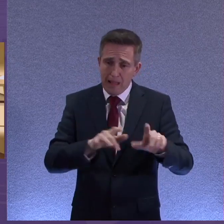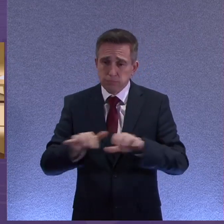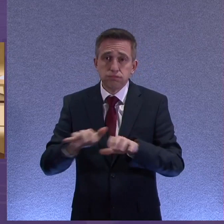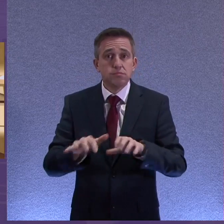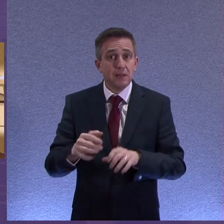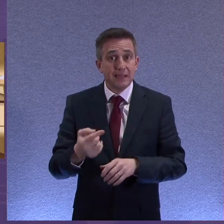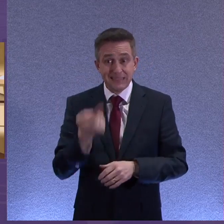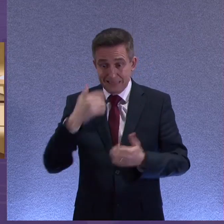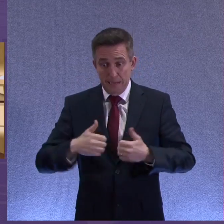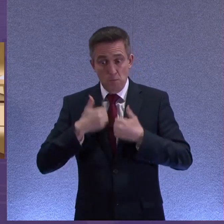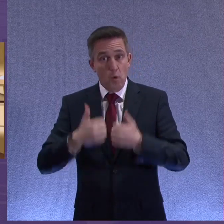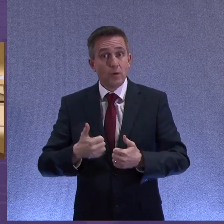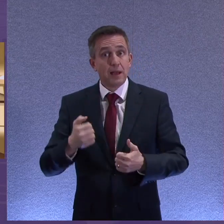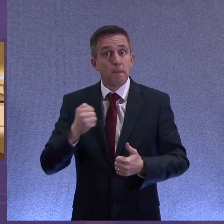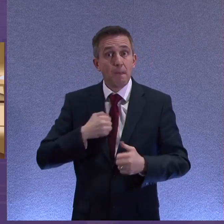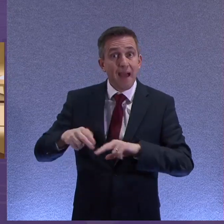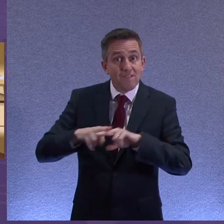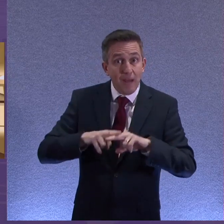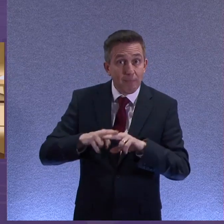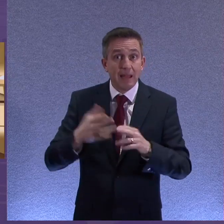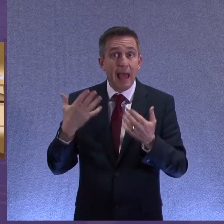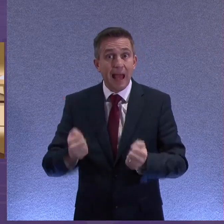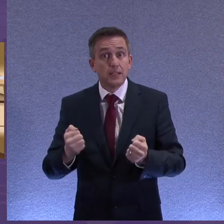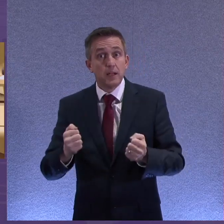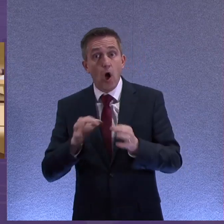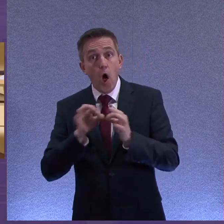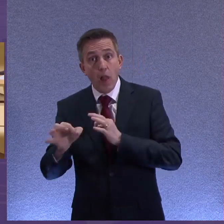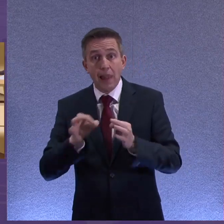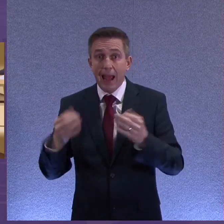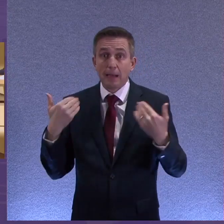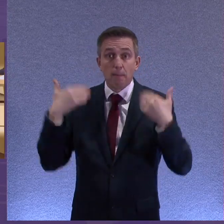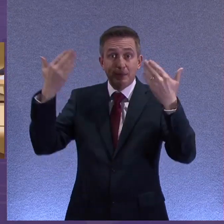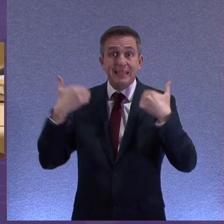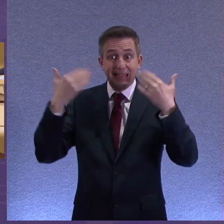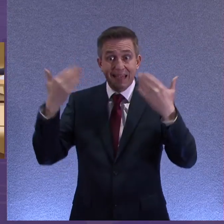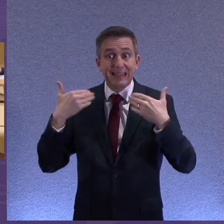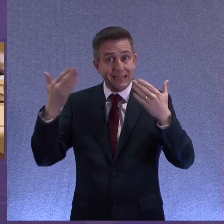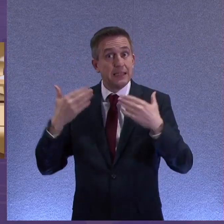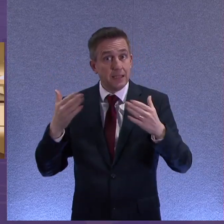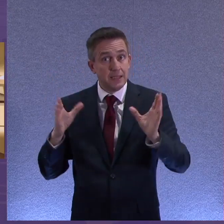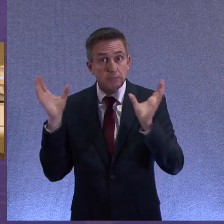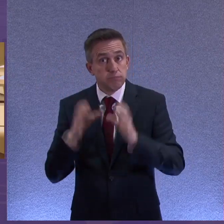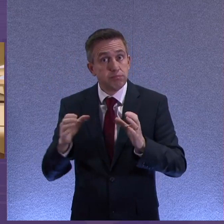morning was involved in an online PE lesson in which all members of the household took part,